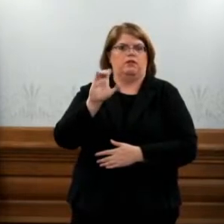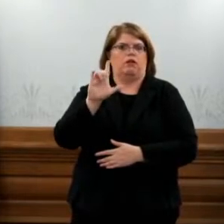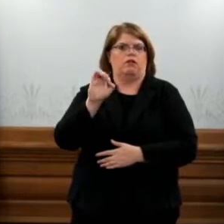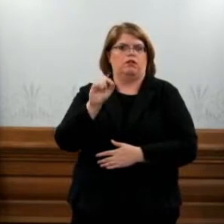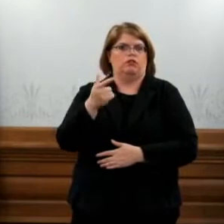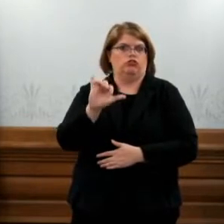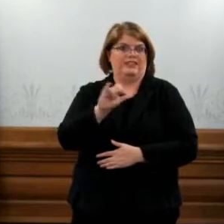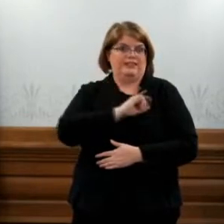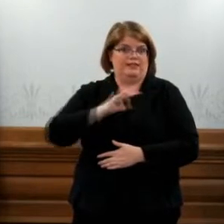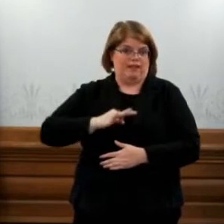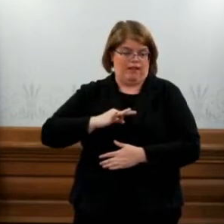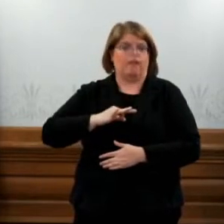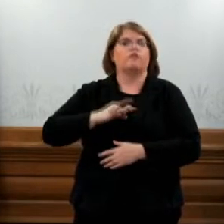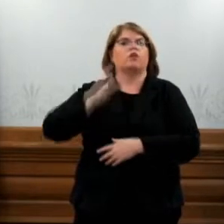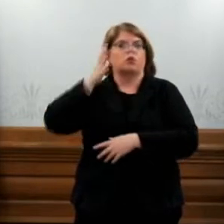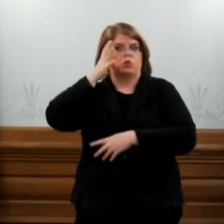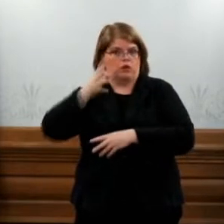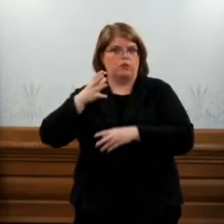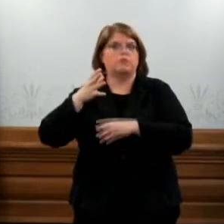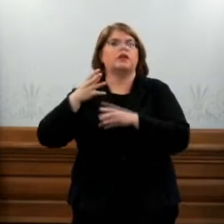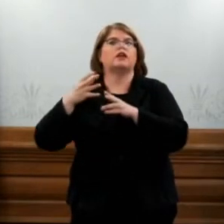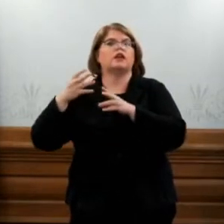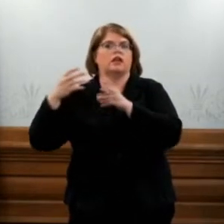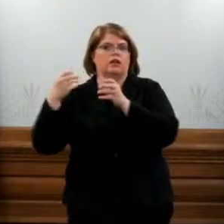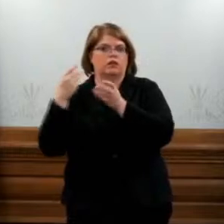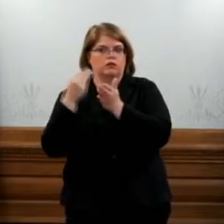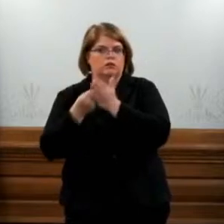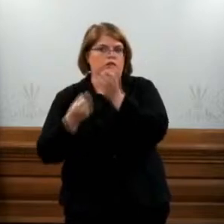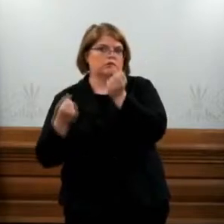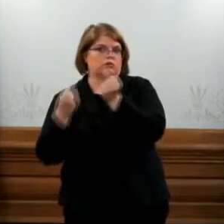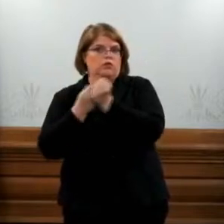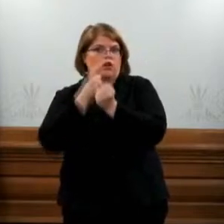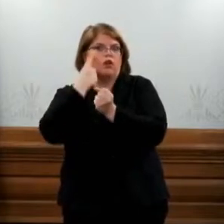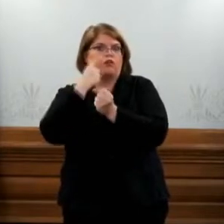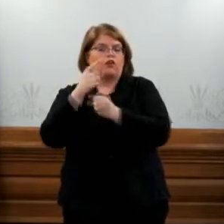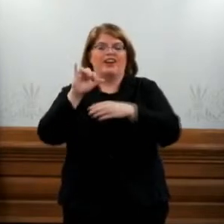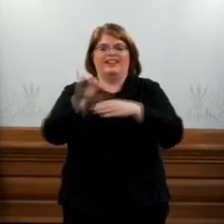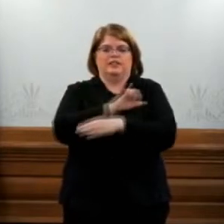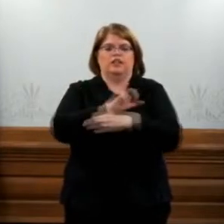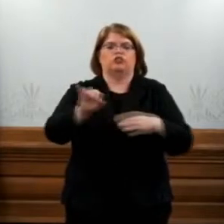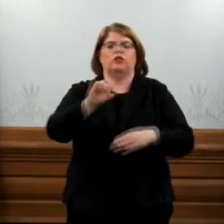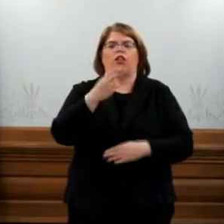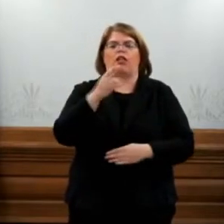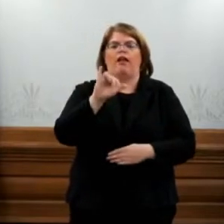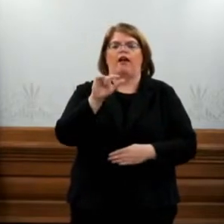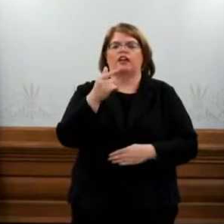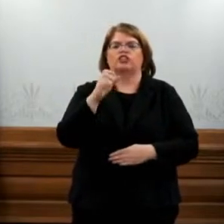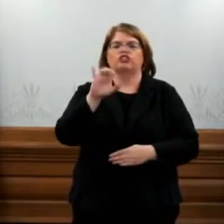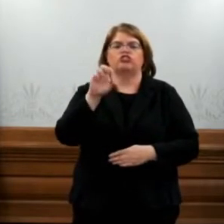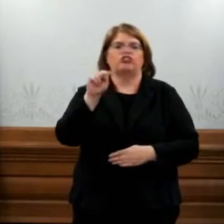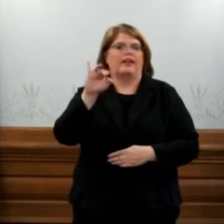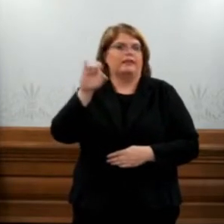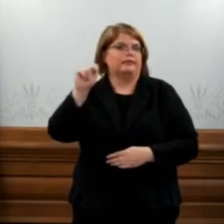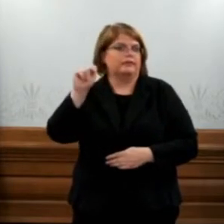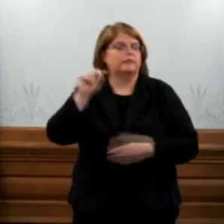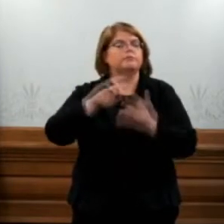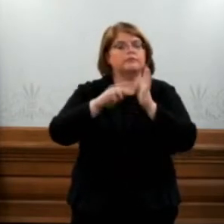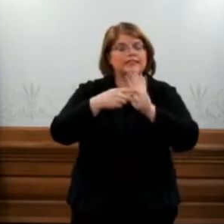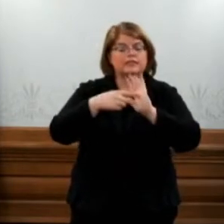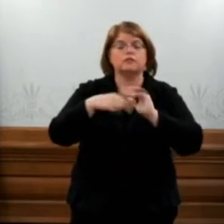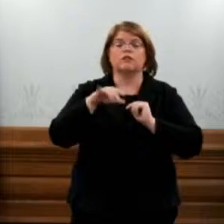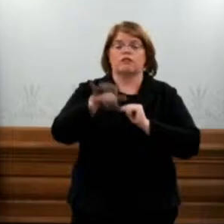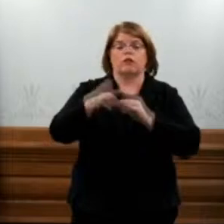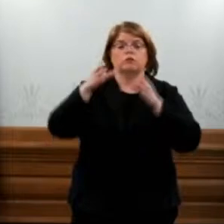funded by the CDC Foundation, for an industrial hygienist. An industrial hygienist is a person I think of as a combination